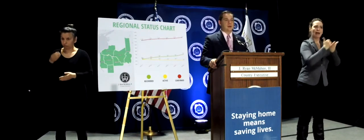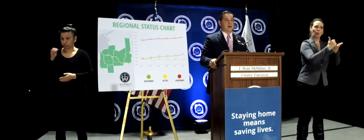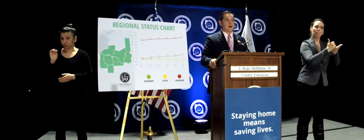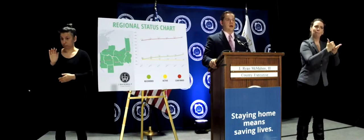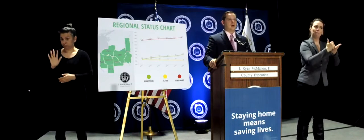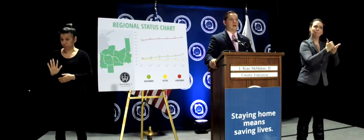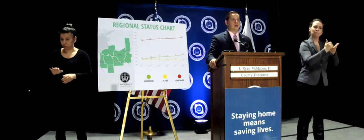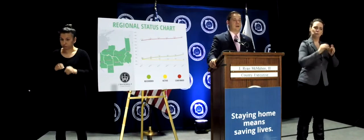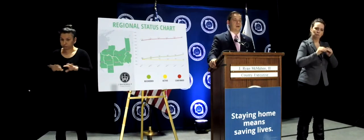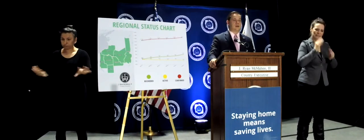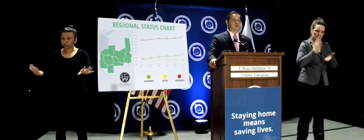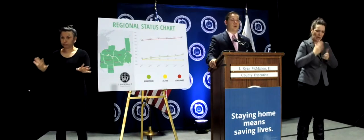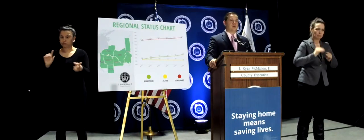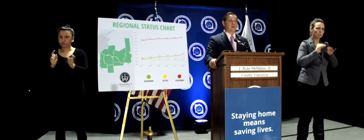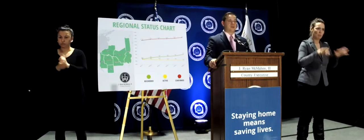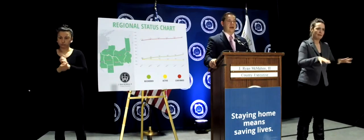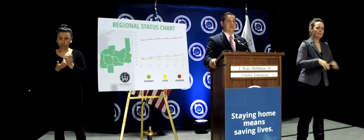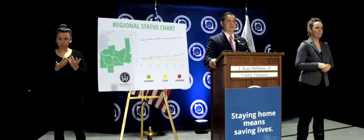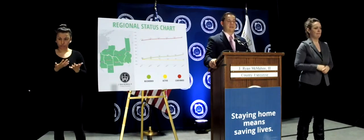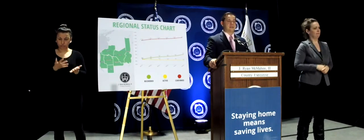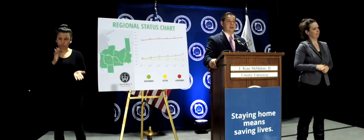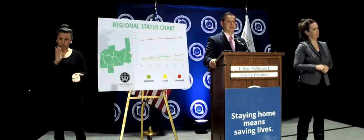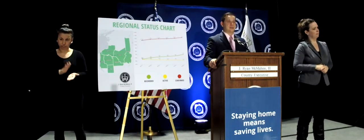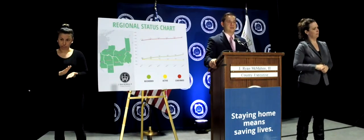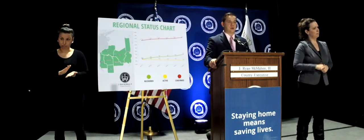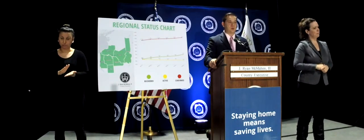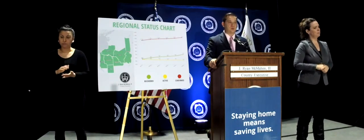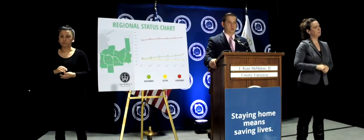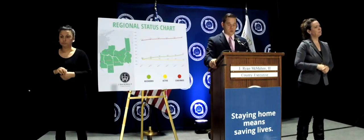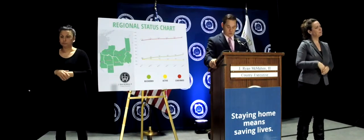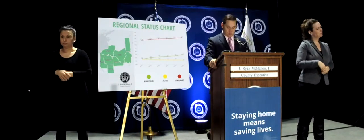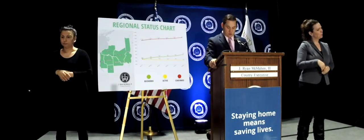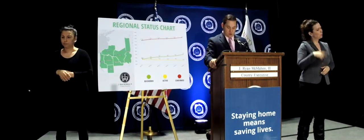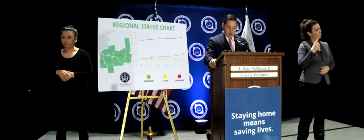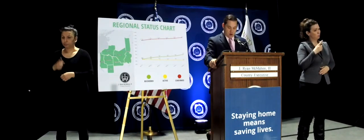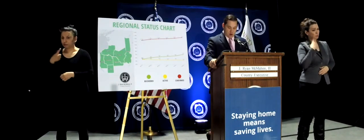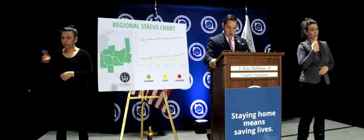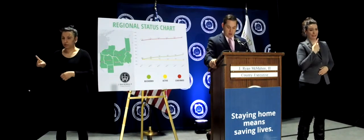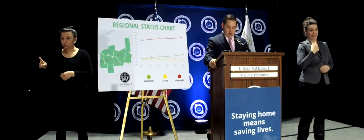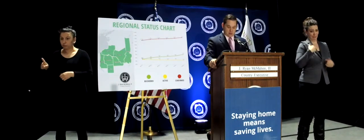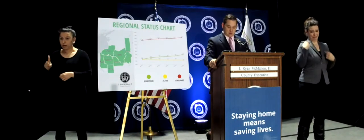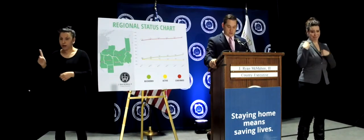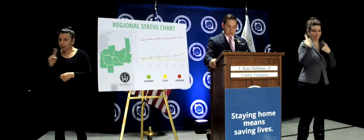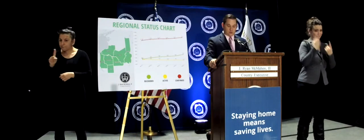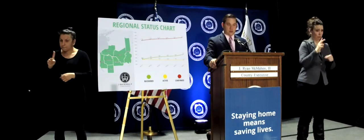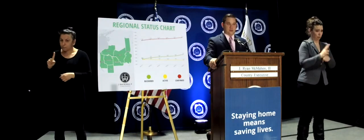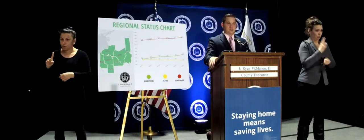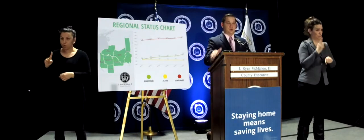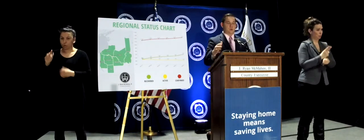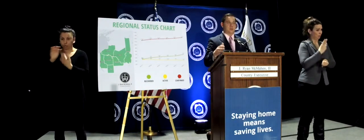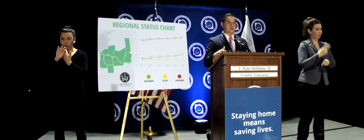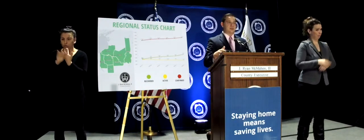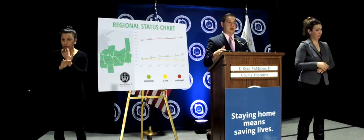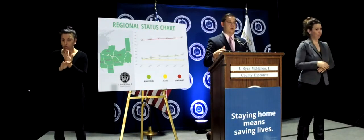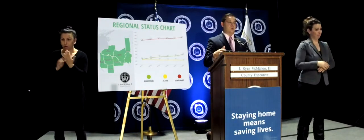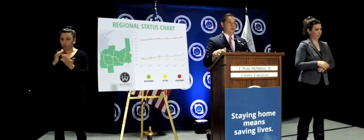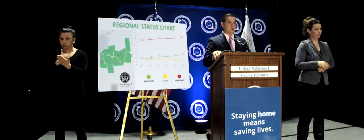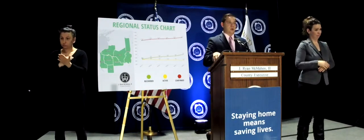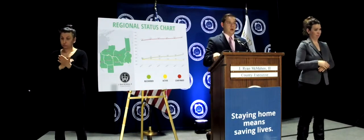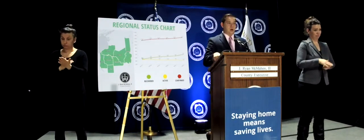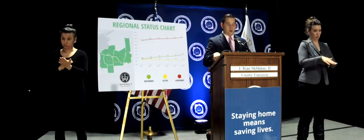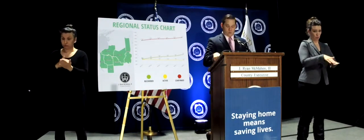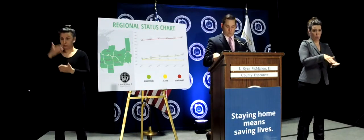spread. It is one of the tactics and techniques that we've used, and certainly it's slowed things